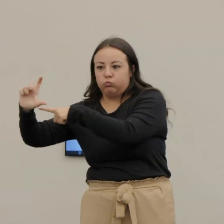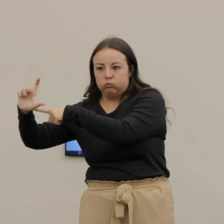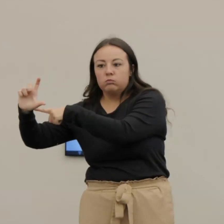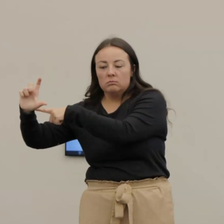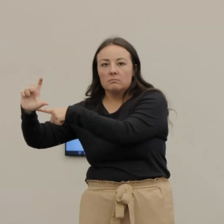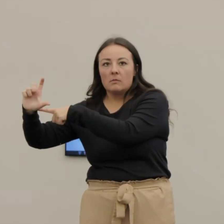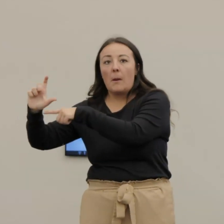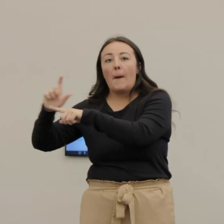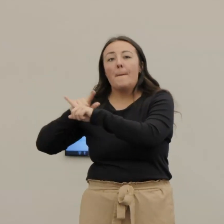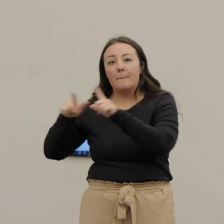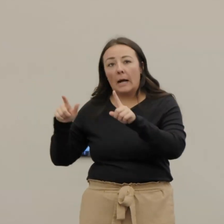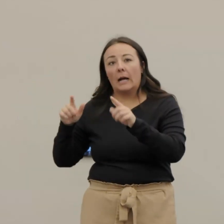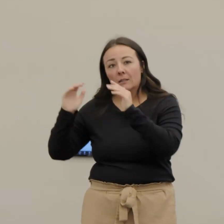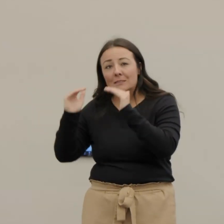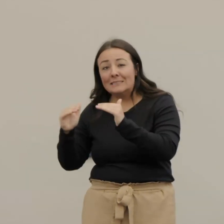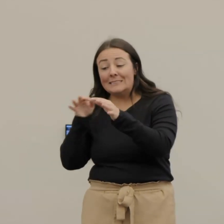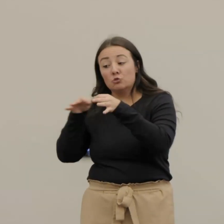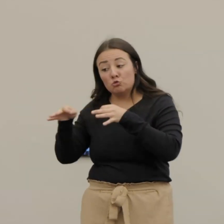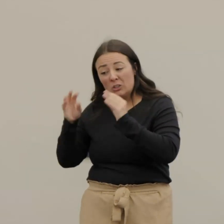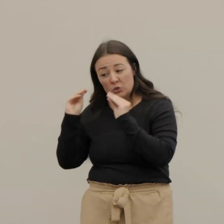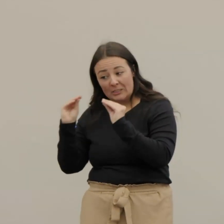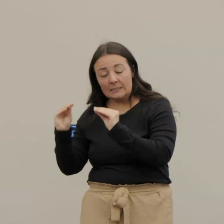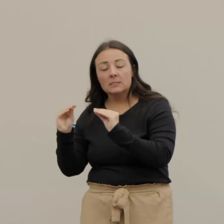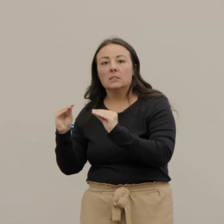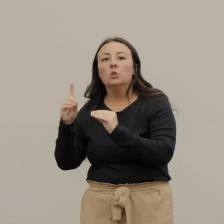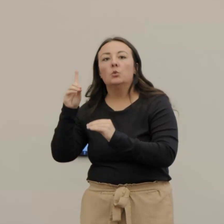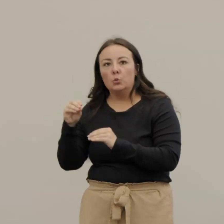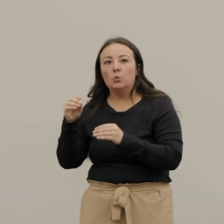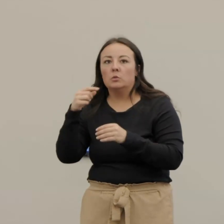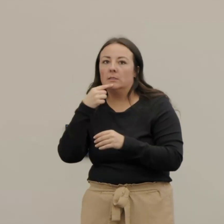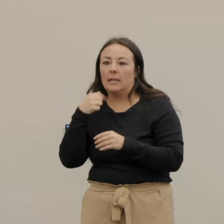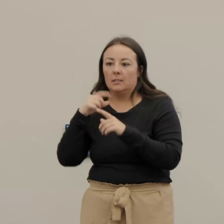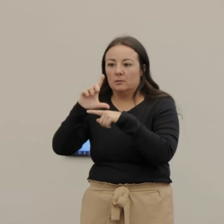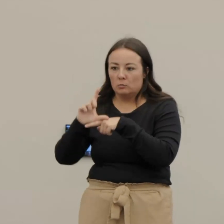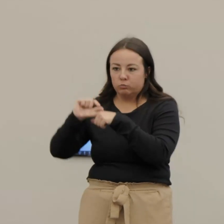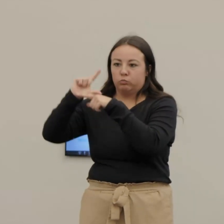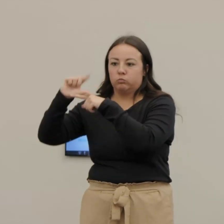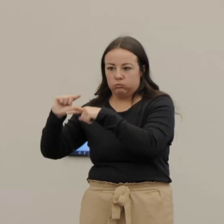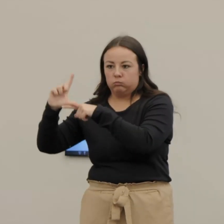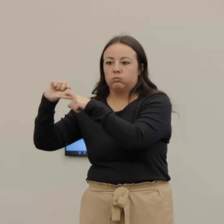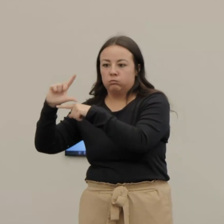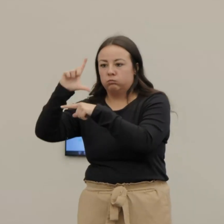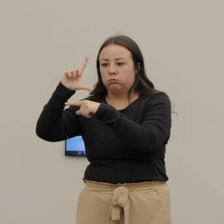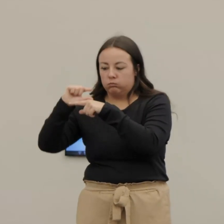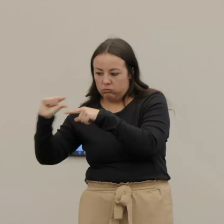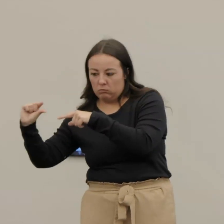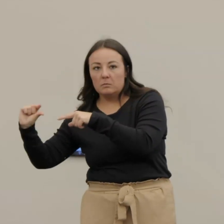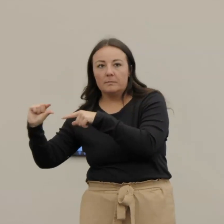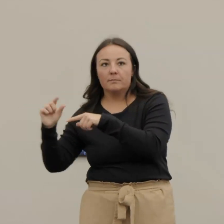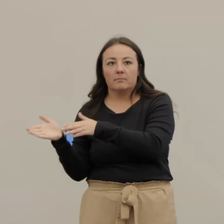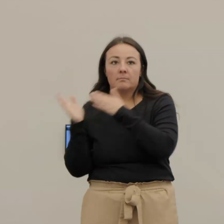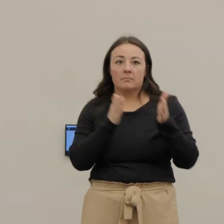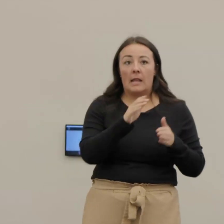but they do have the instruction written in upper lowercase. The instruction on the old Abacus one is all